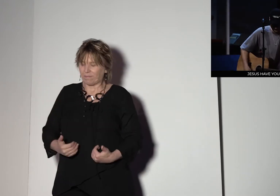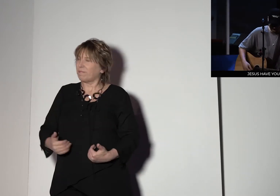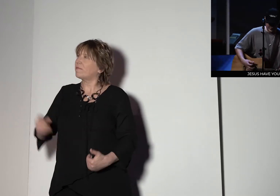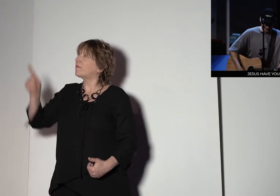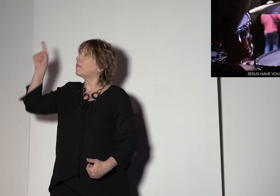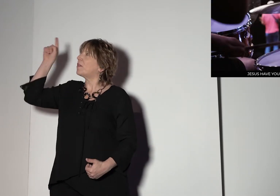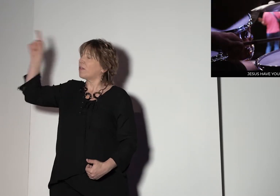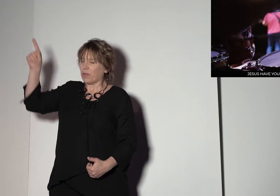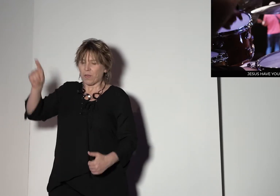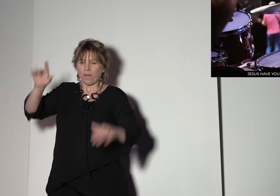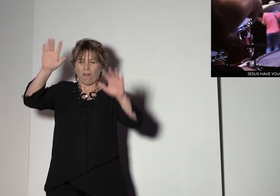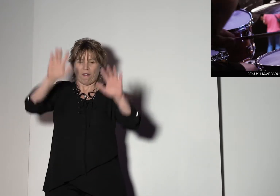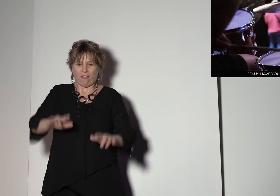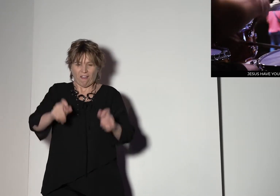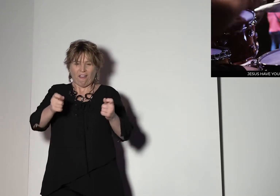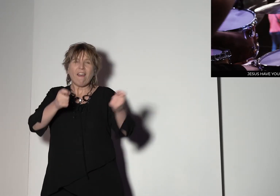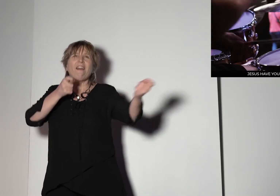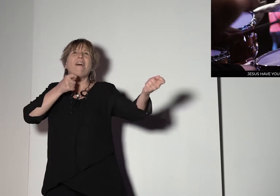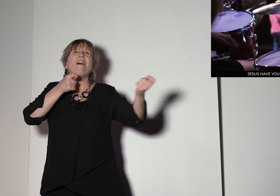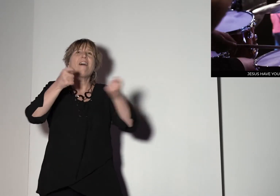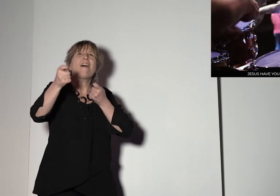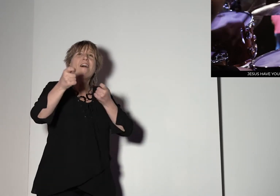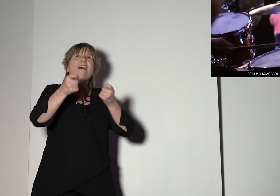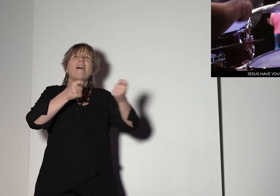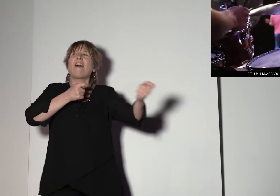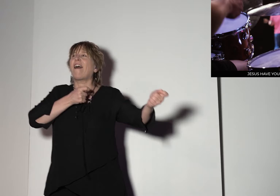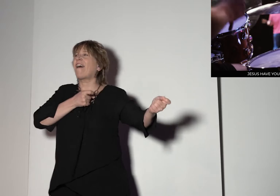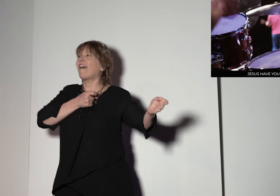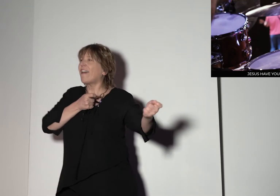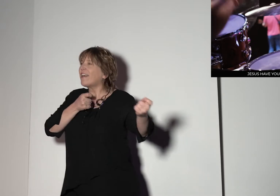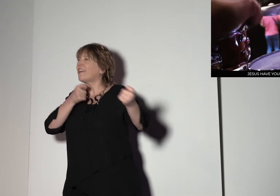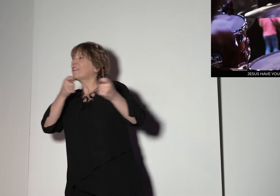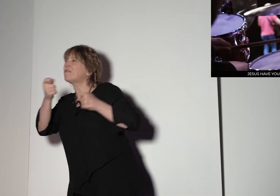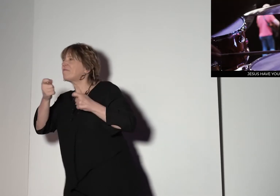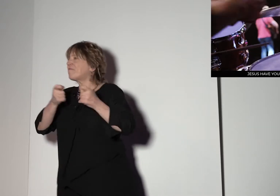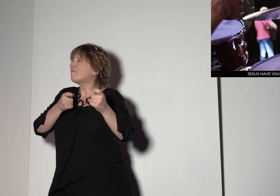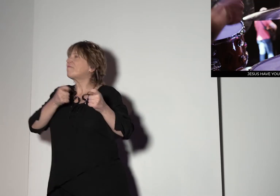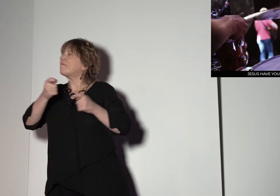Jesus, have your way in